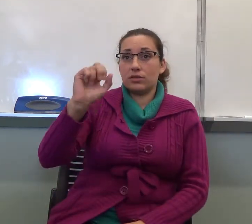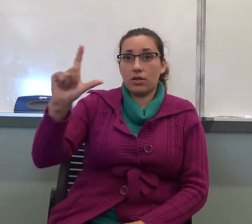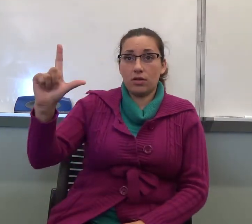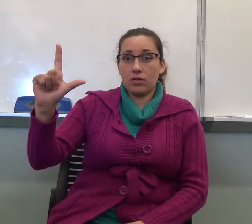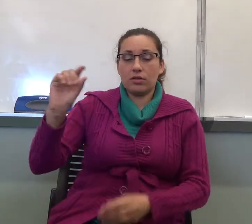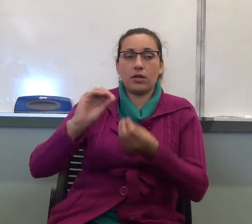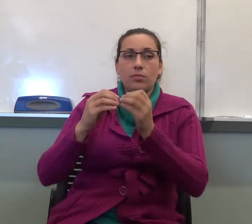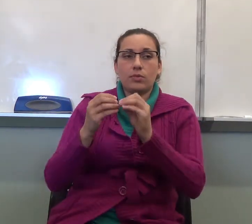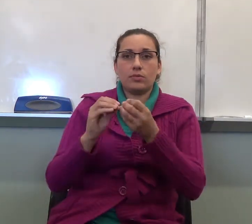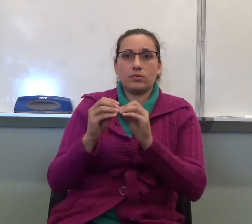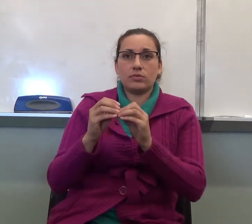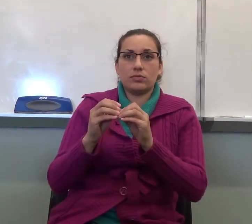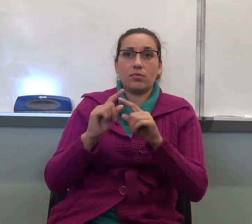called whole numbers.